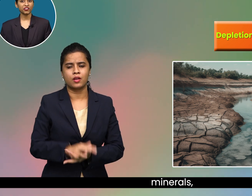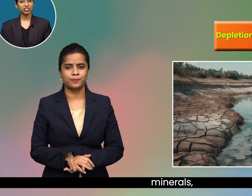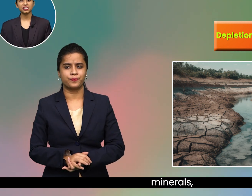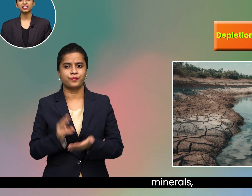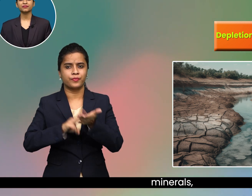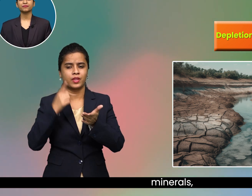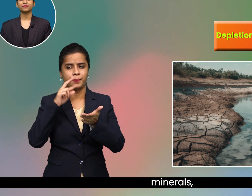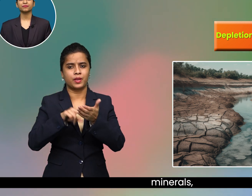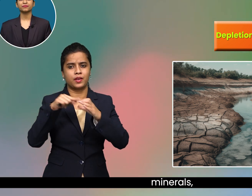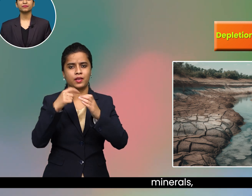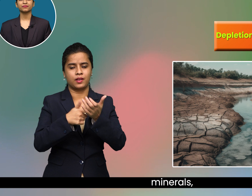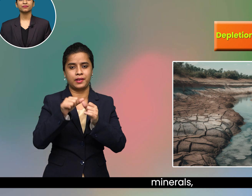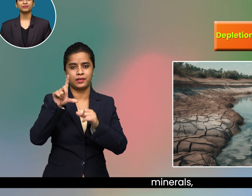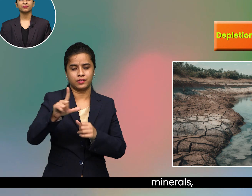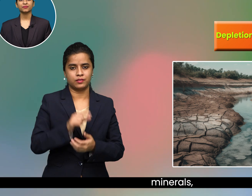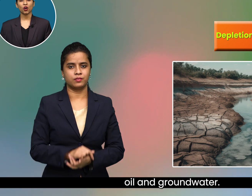minerals,